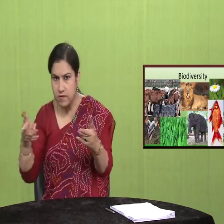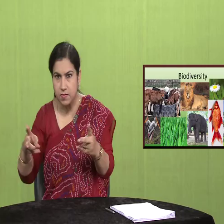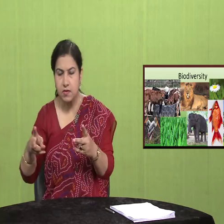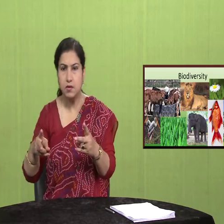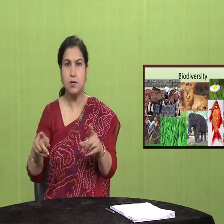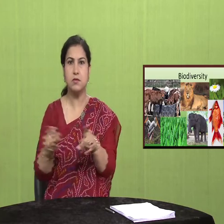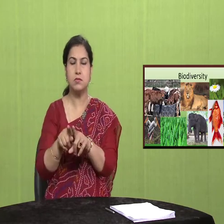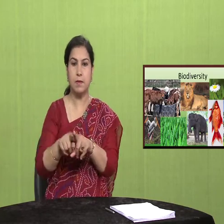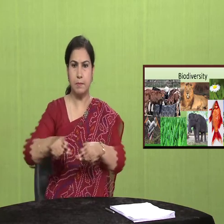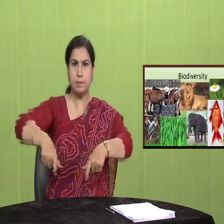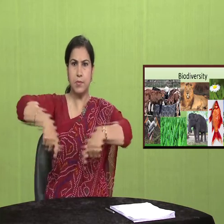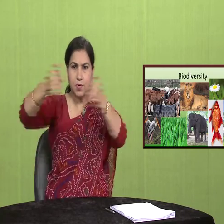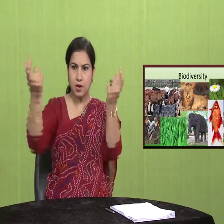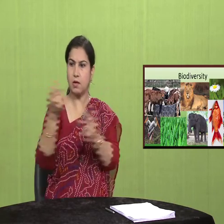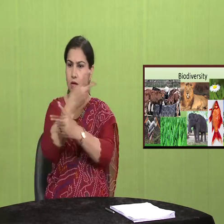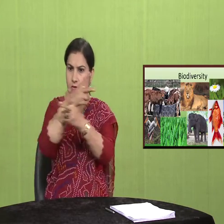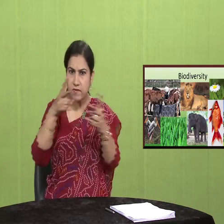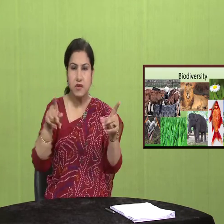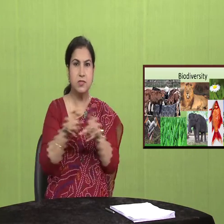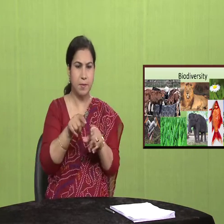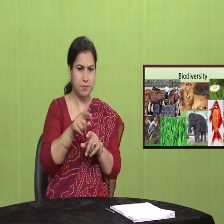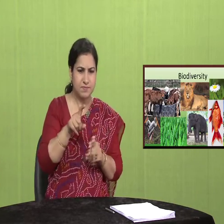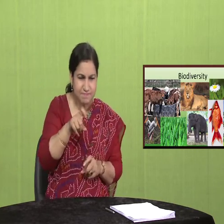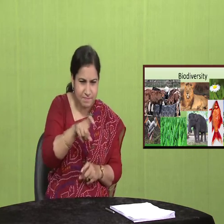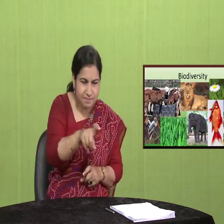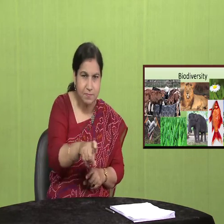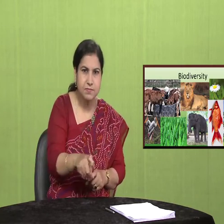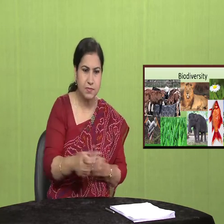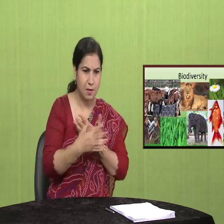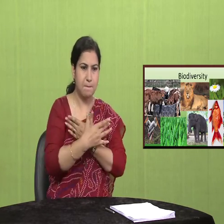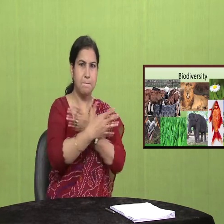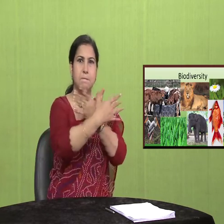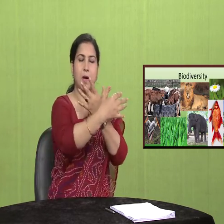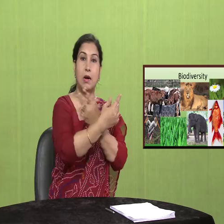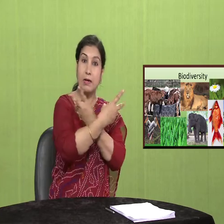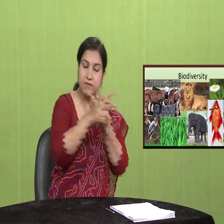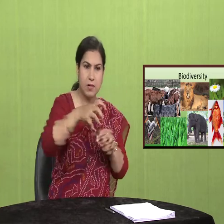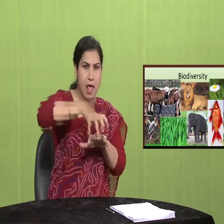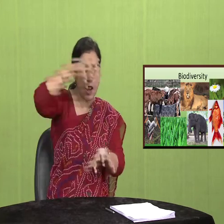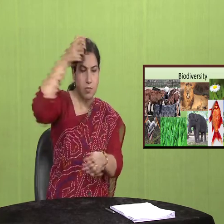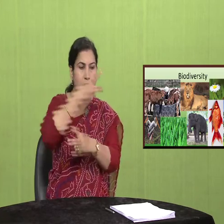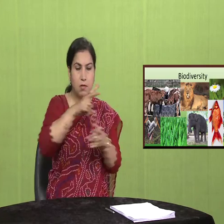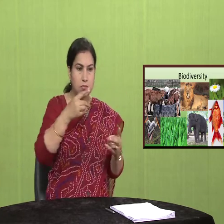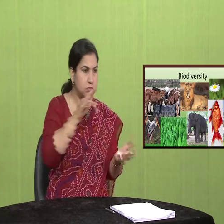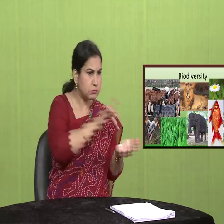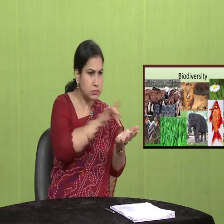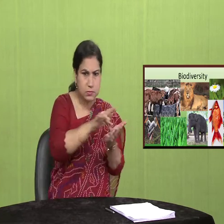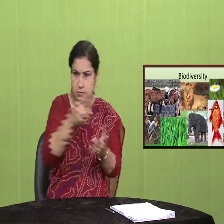and insects, birds, animals, or beautiful landscapes around you.